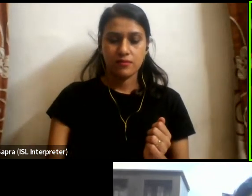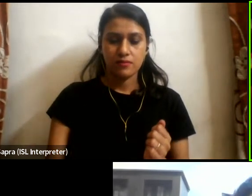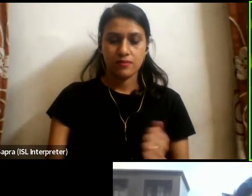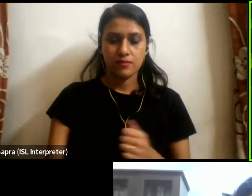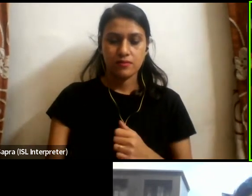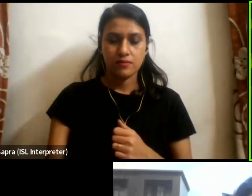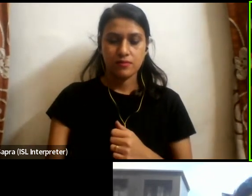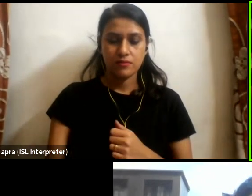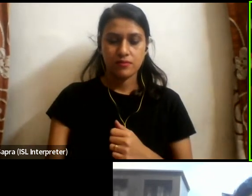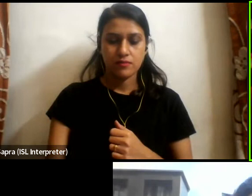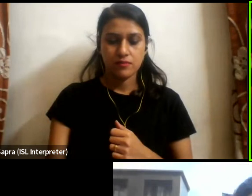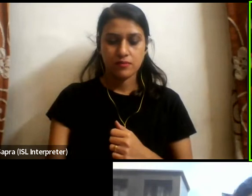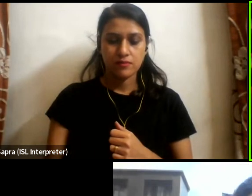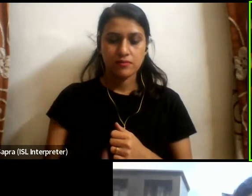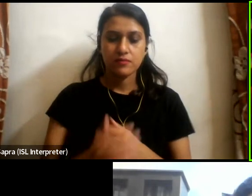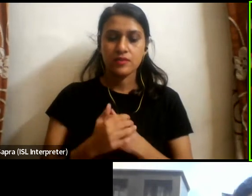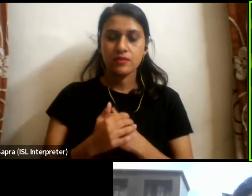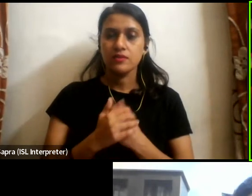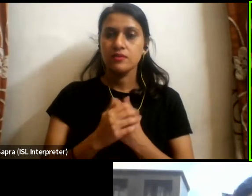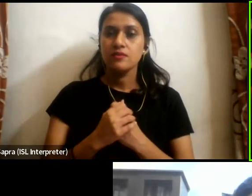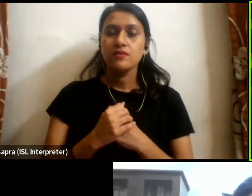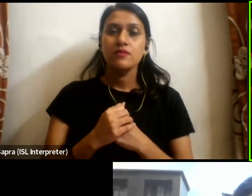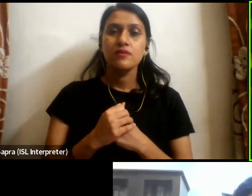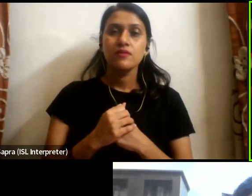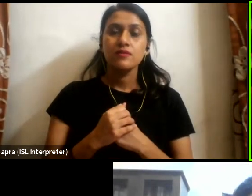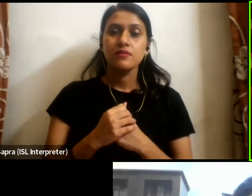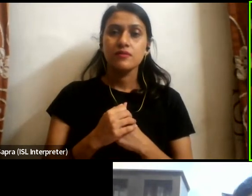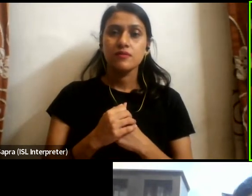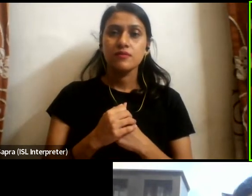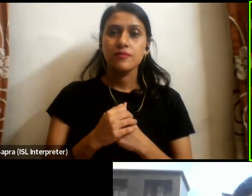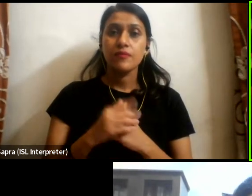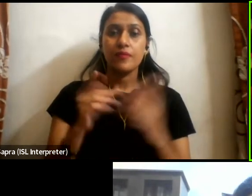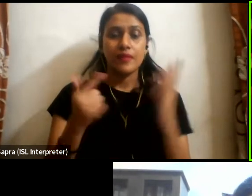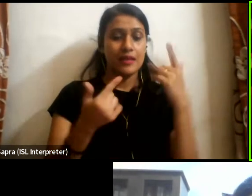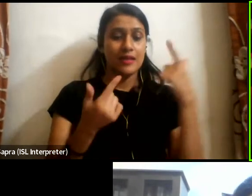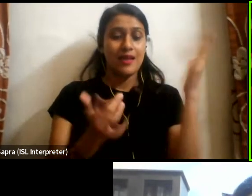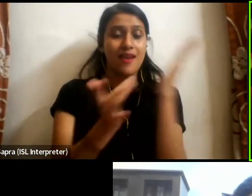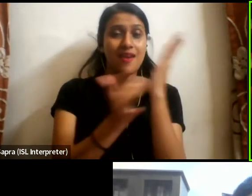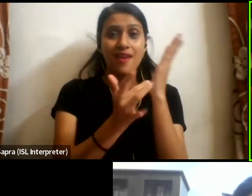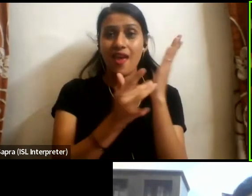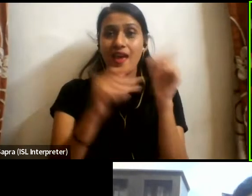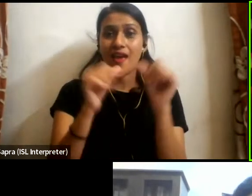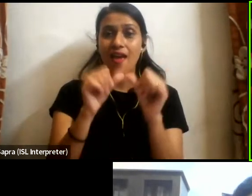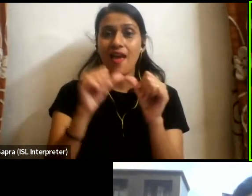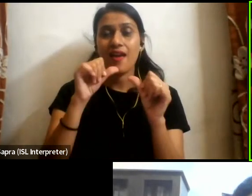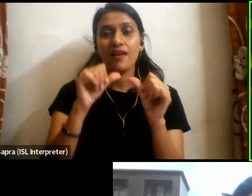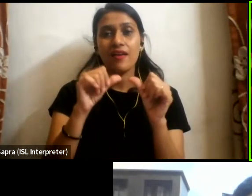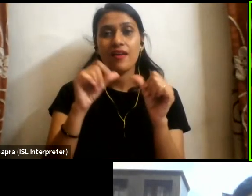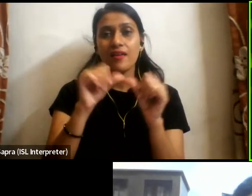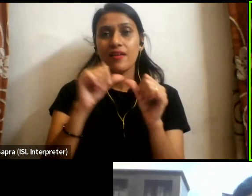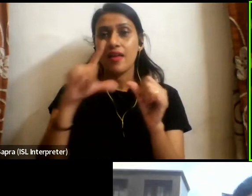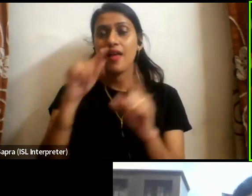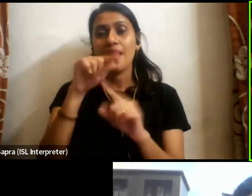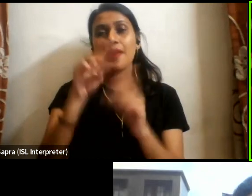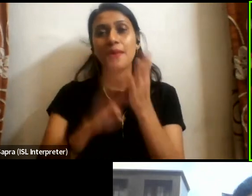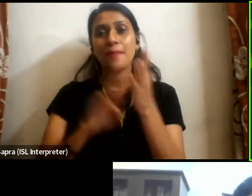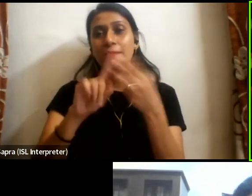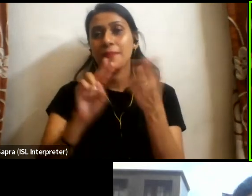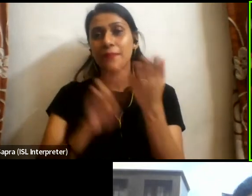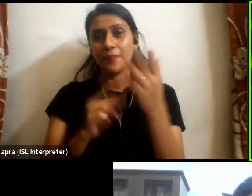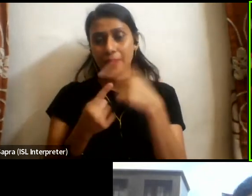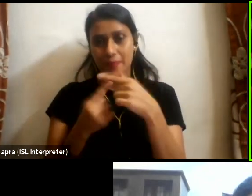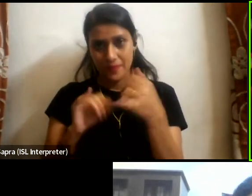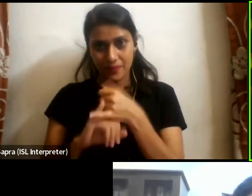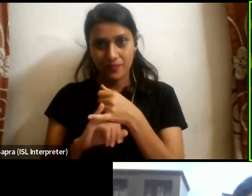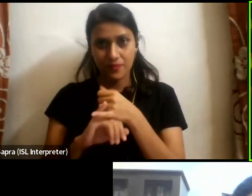these kinds of technological sort of tech elements in um,